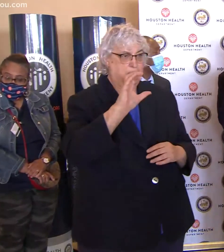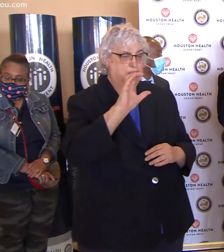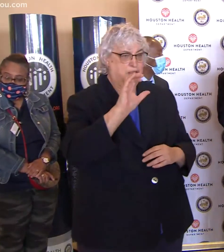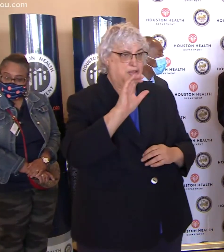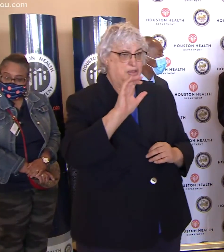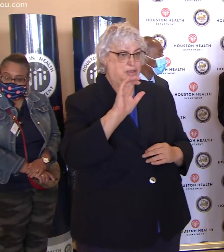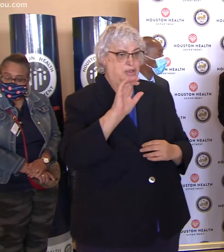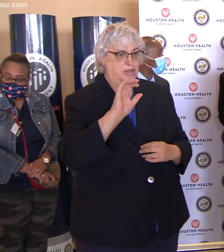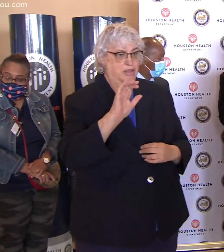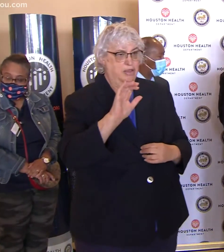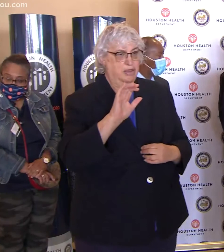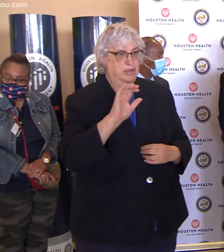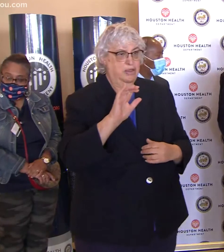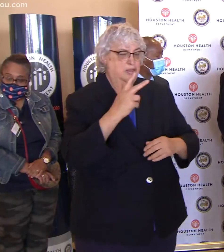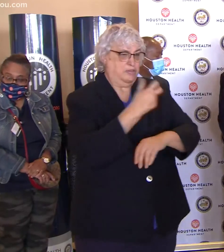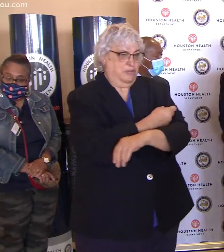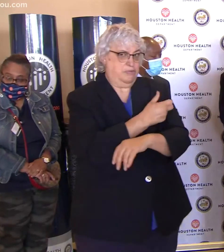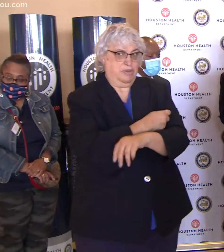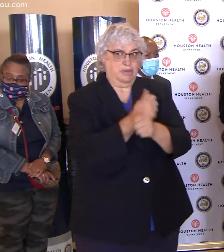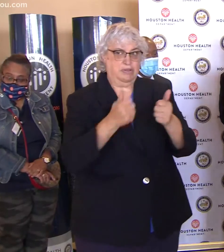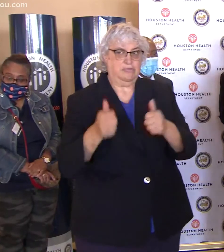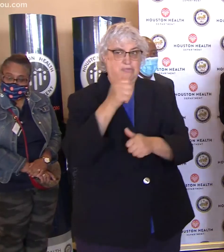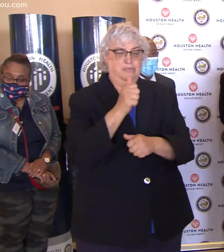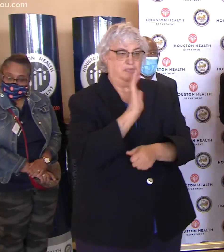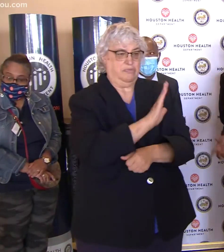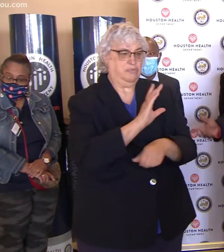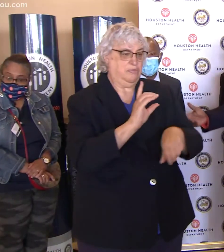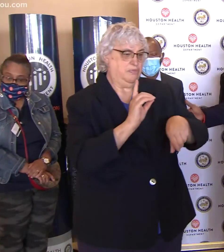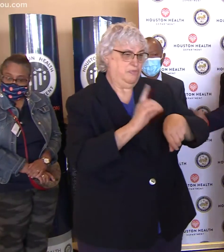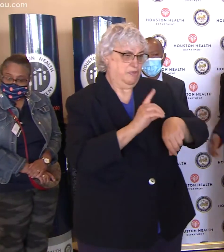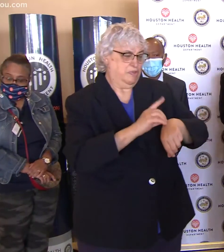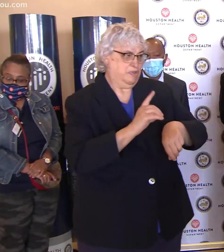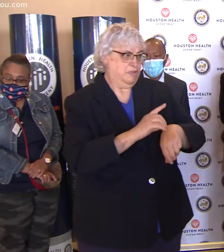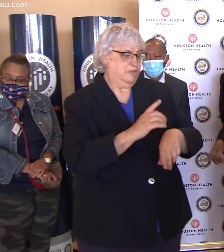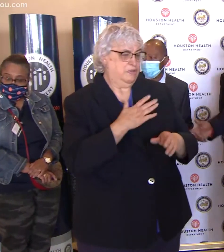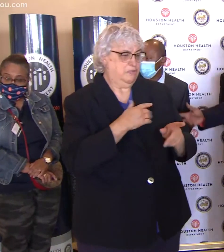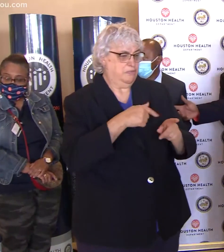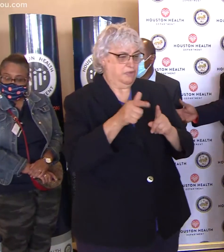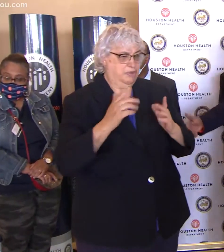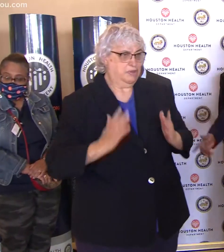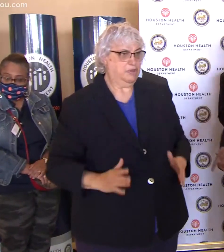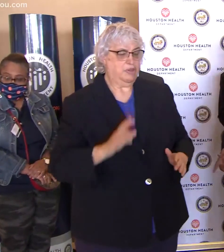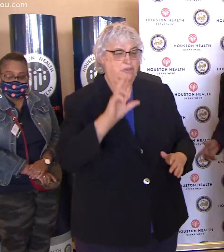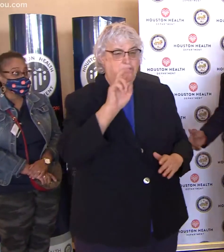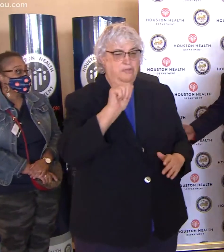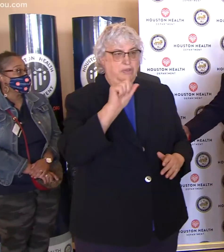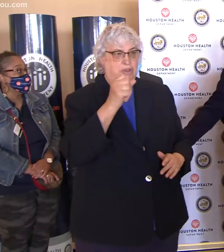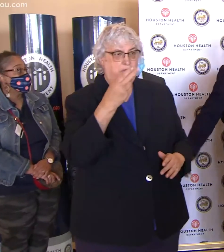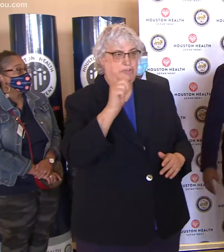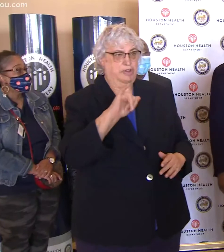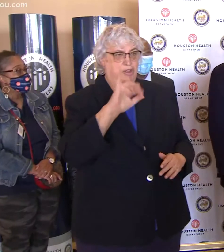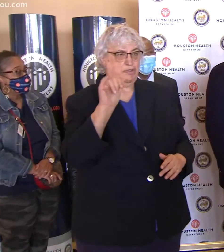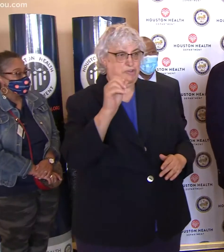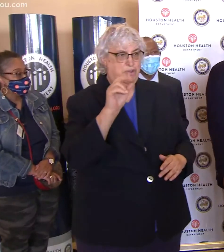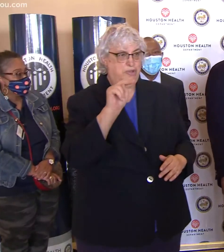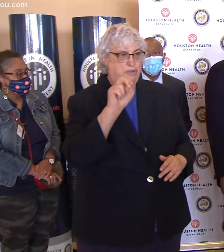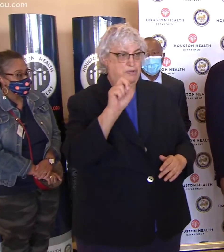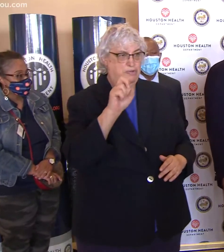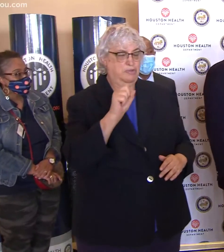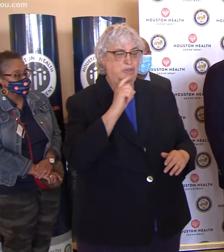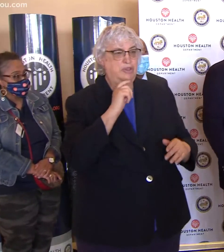of immunizations, is one of her bureaus, and my Special Assistant, Rashay Jones, who we brought back in, who was one of my